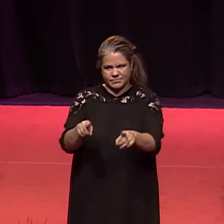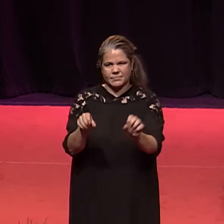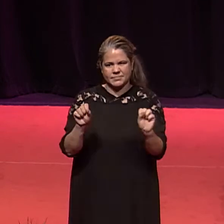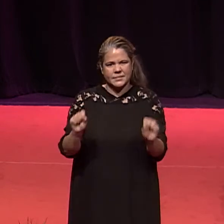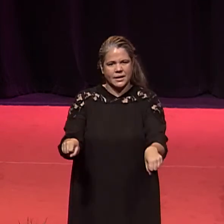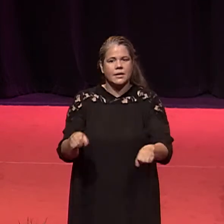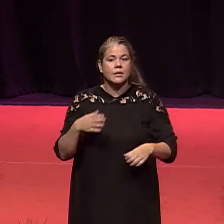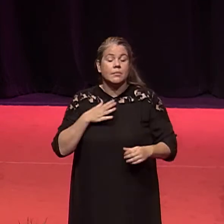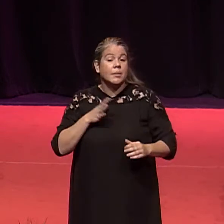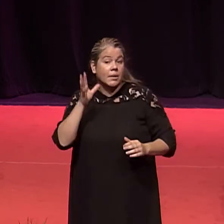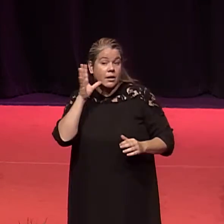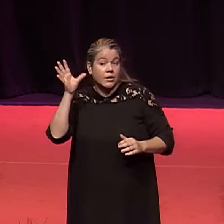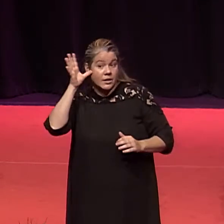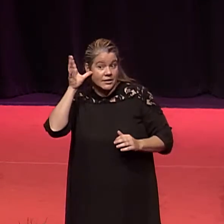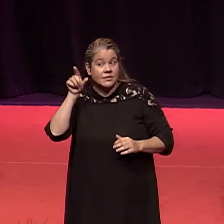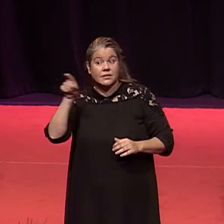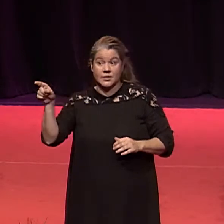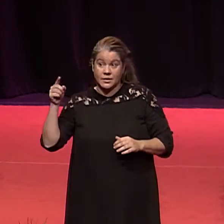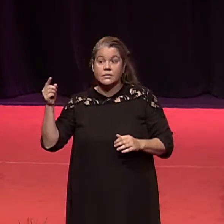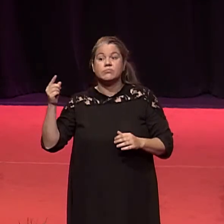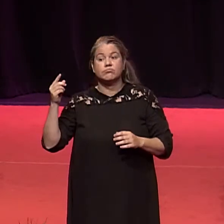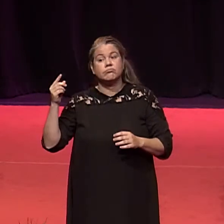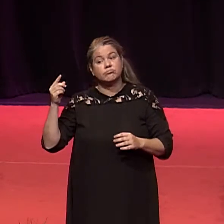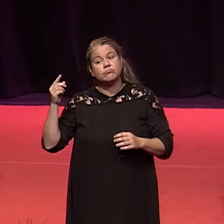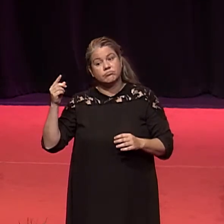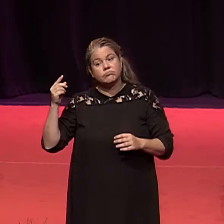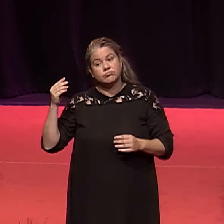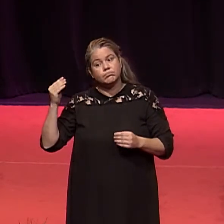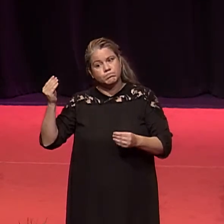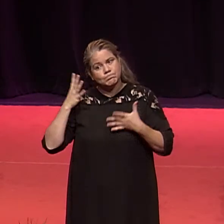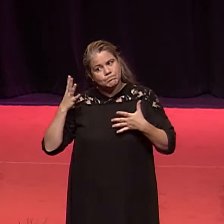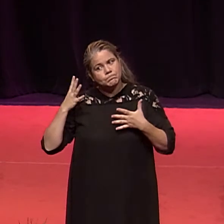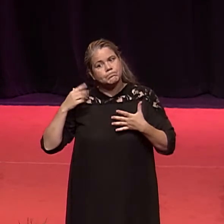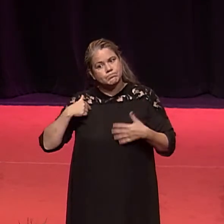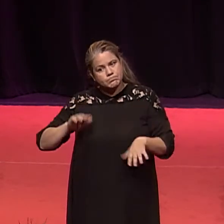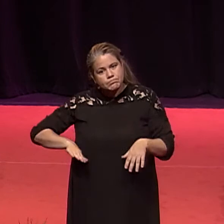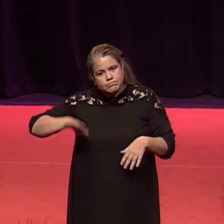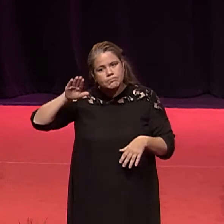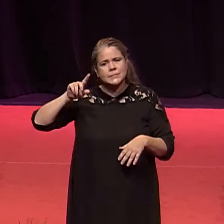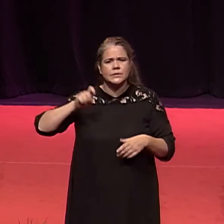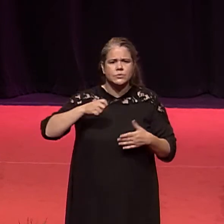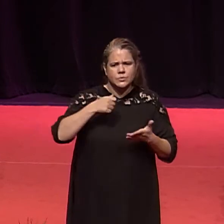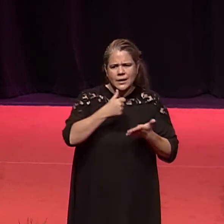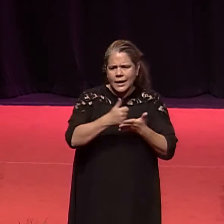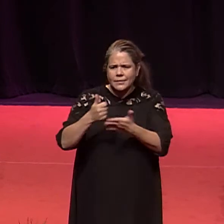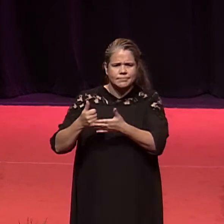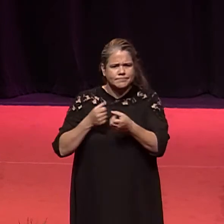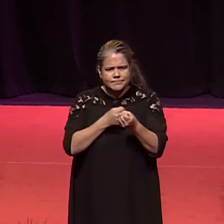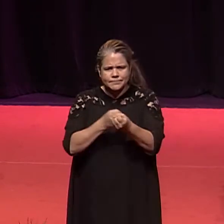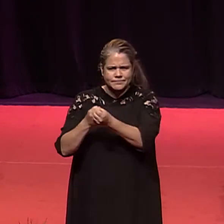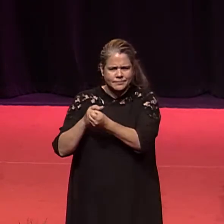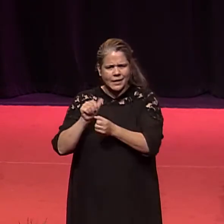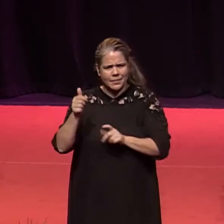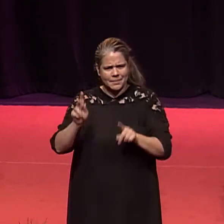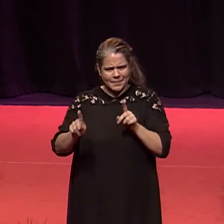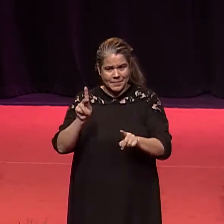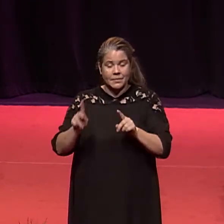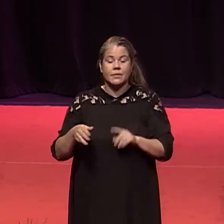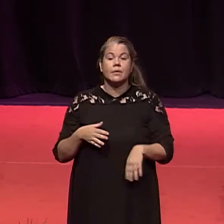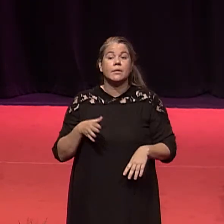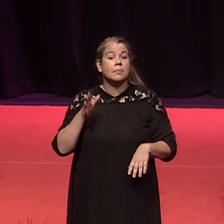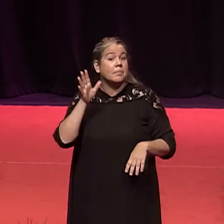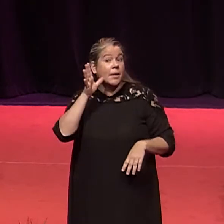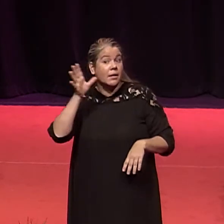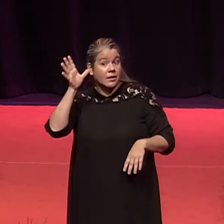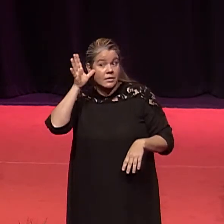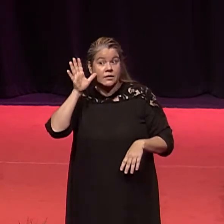and a set of firm beliefs about what we owe to others in life. And they would give 10% of everything